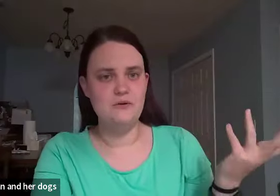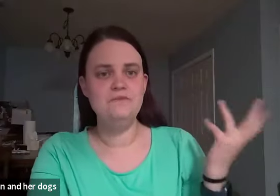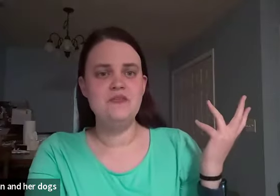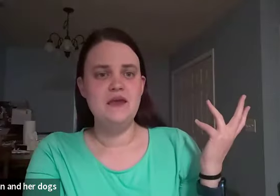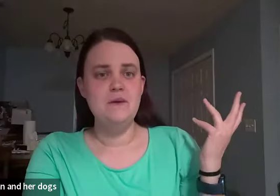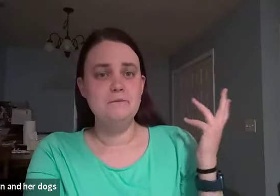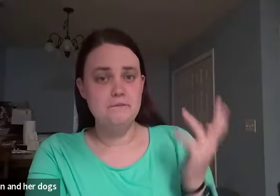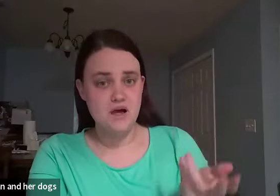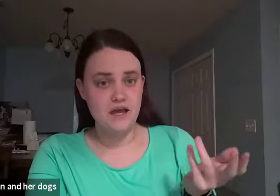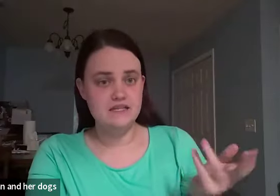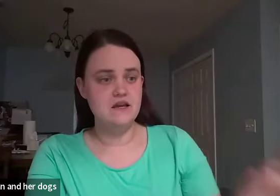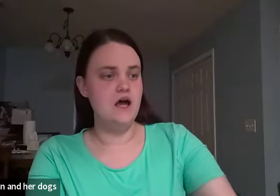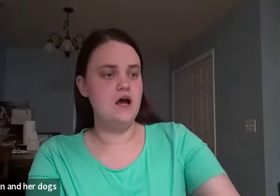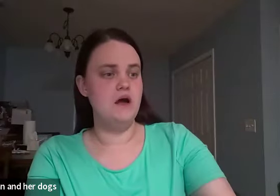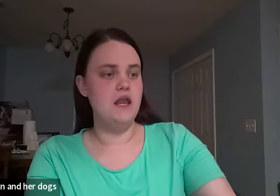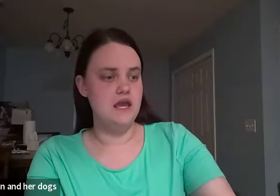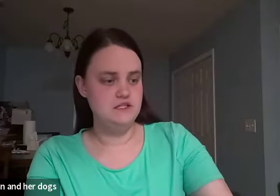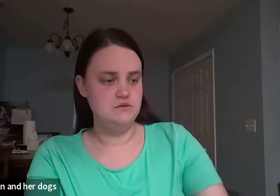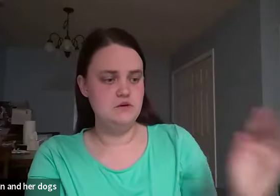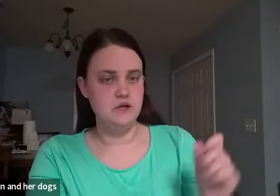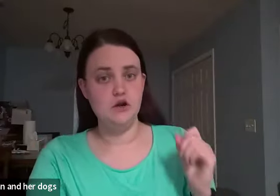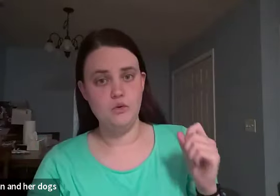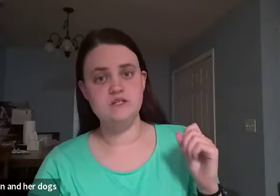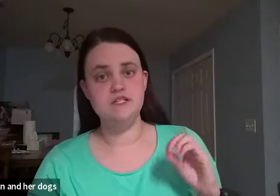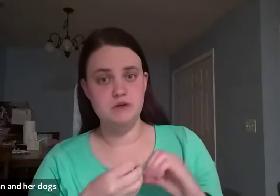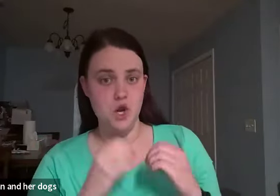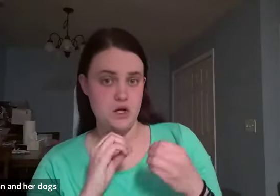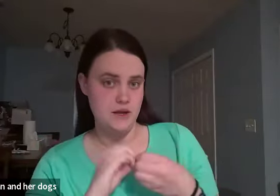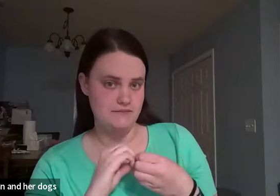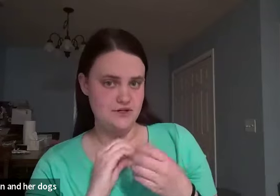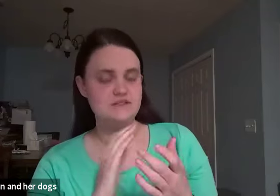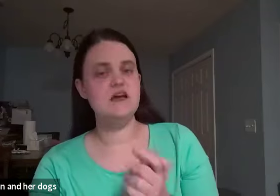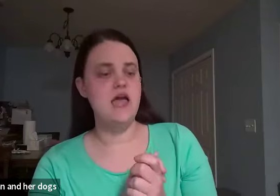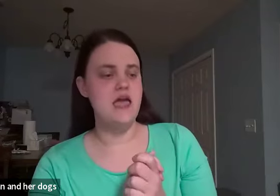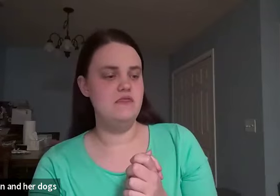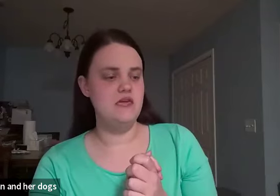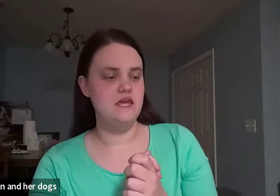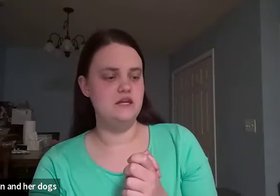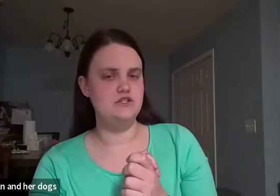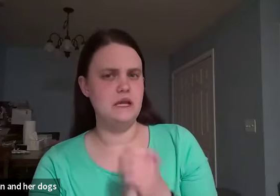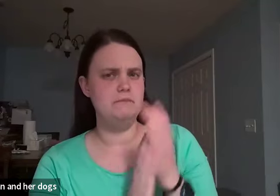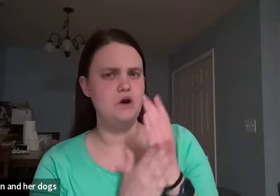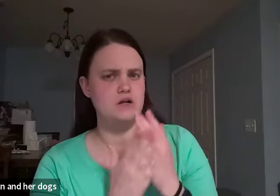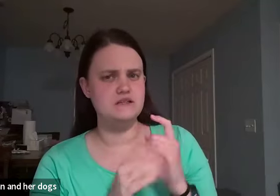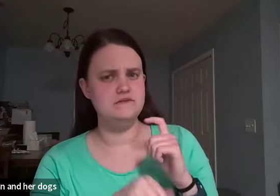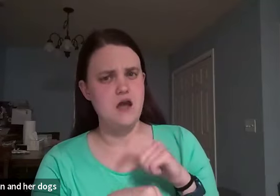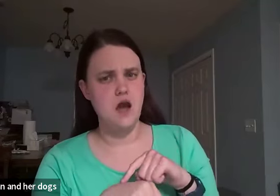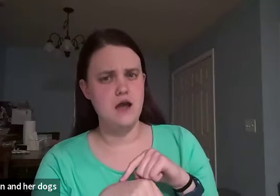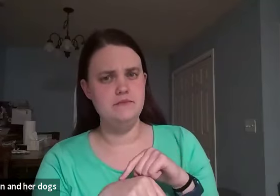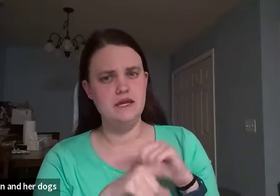So, but next week we are going to be doing our numbers and then doing parts of time. It